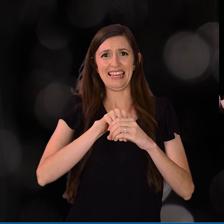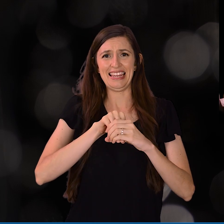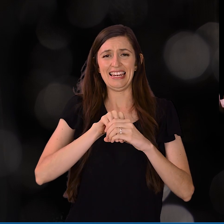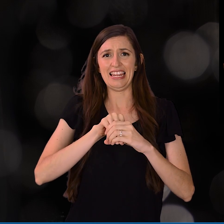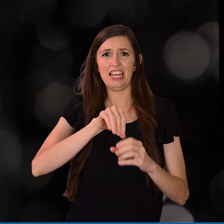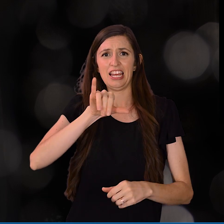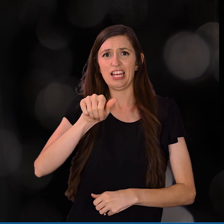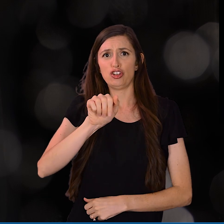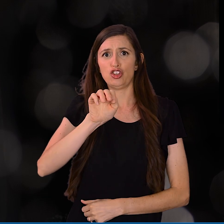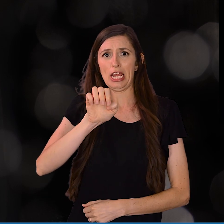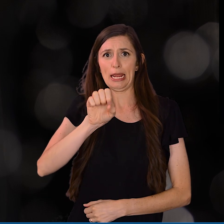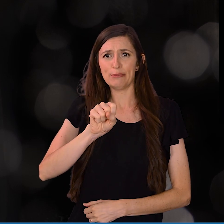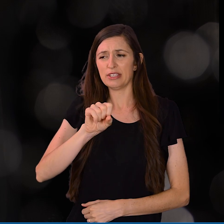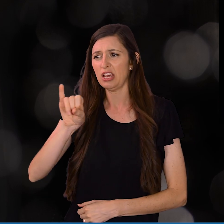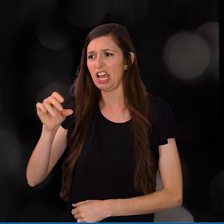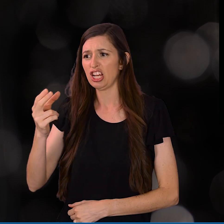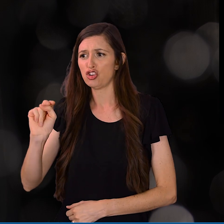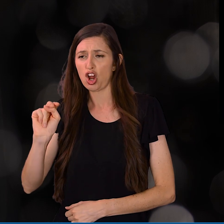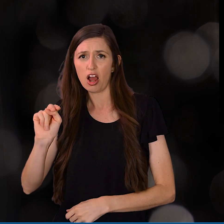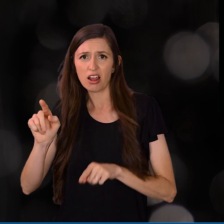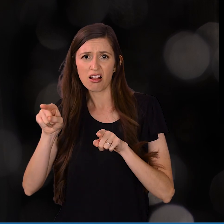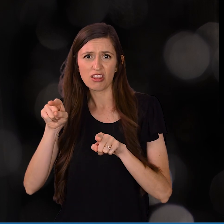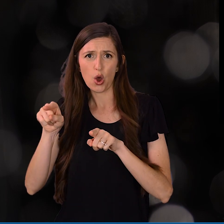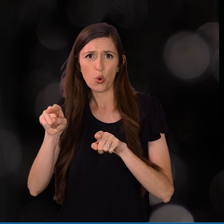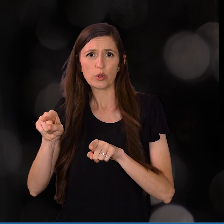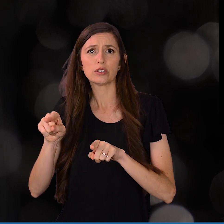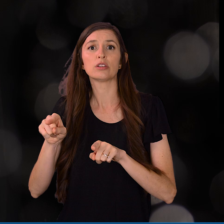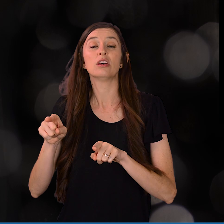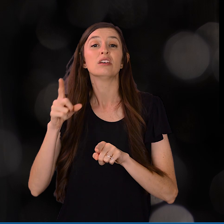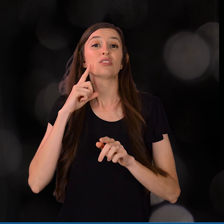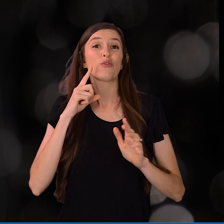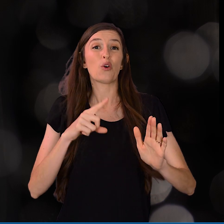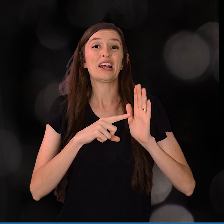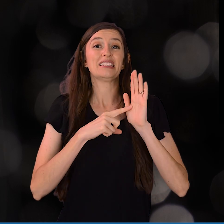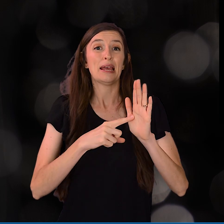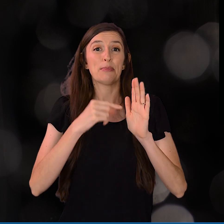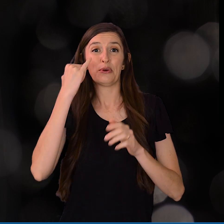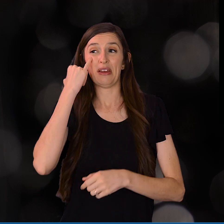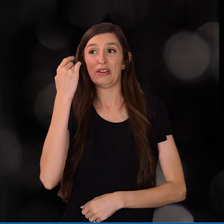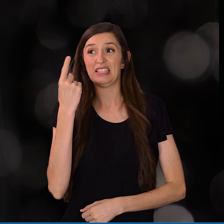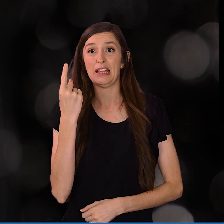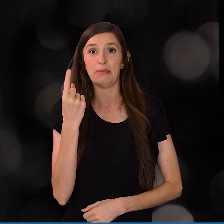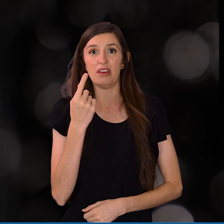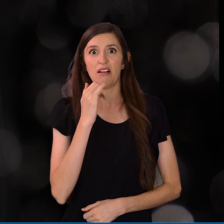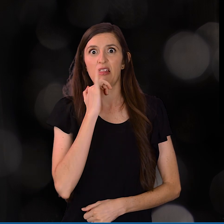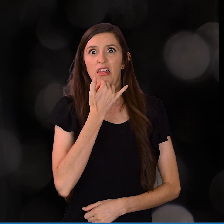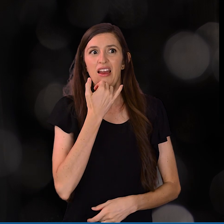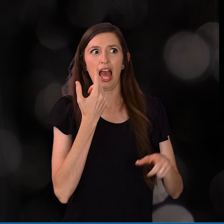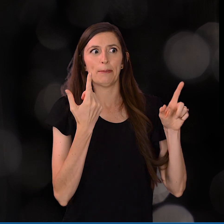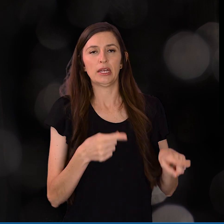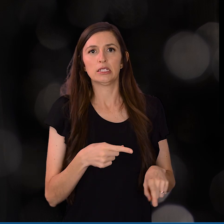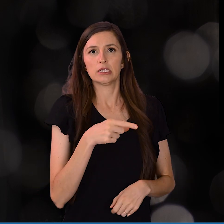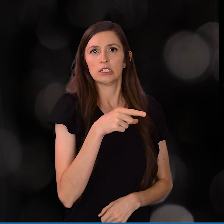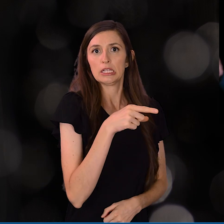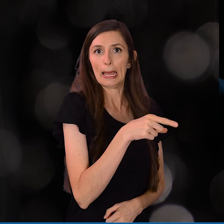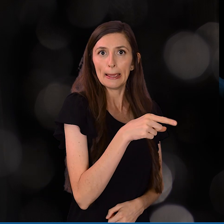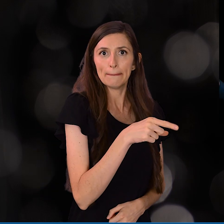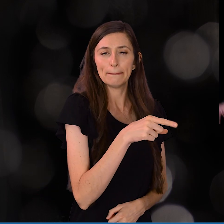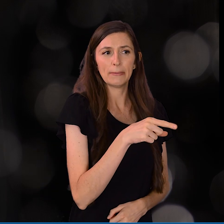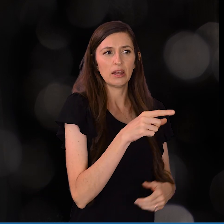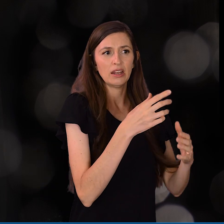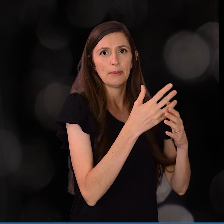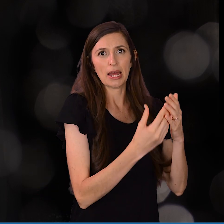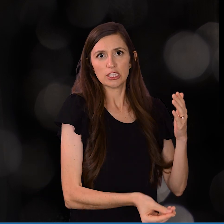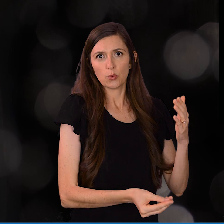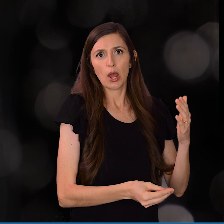is the same kind of nature, it's a distinct nature from James and from John. So if something happens to